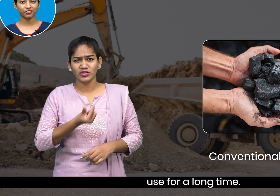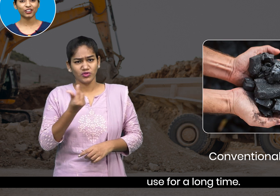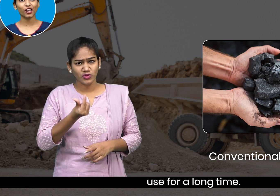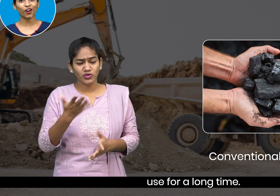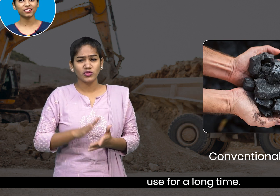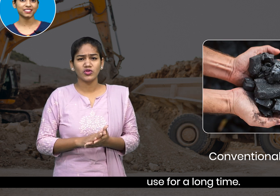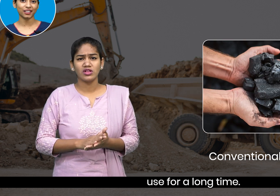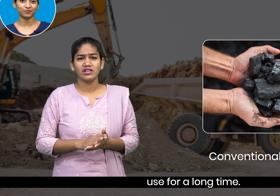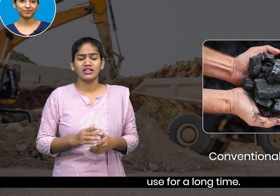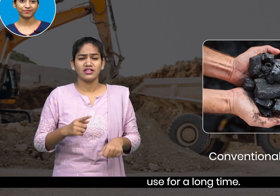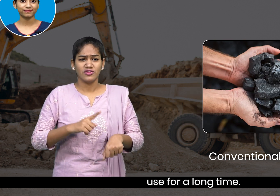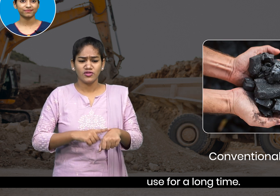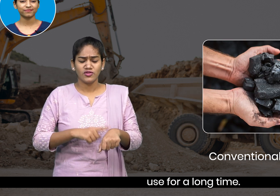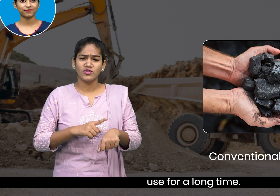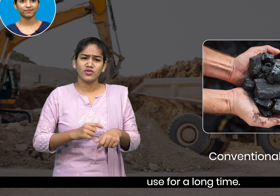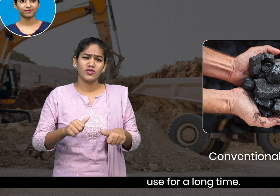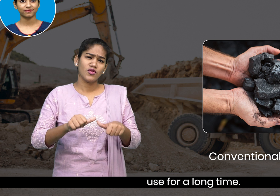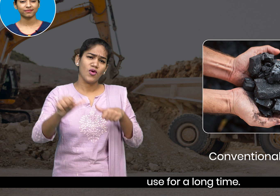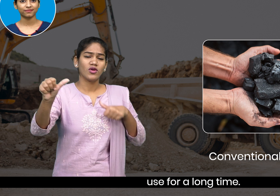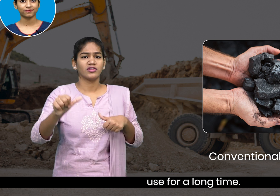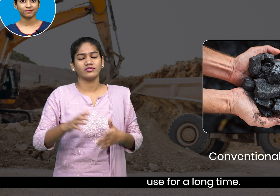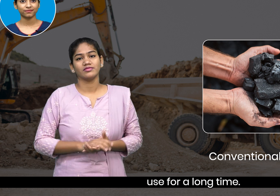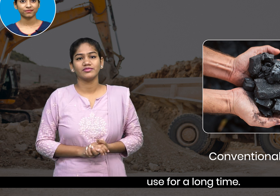use for a long time.